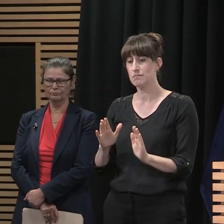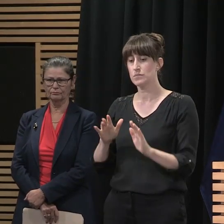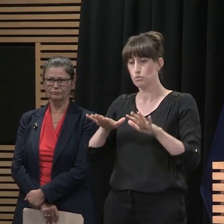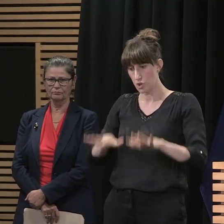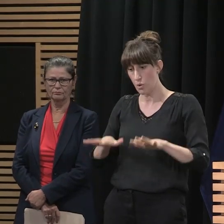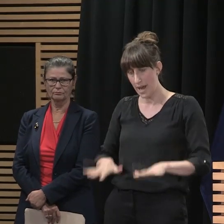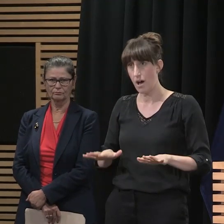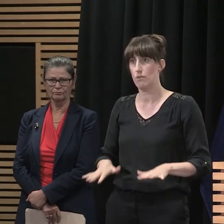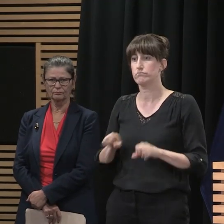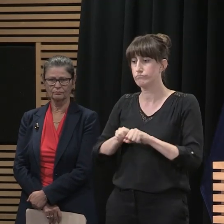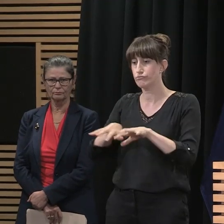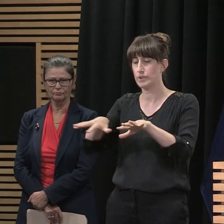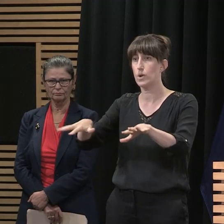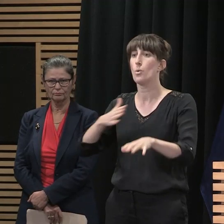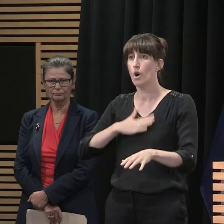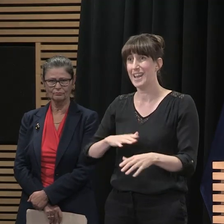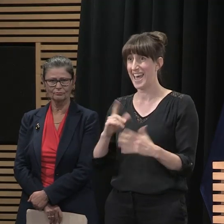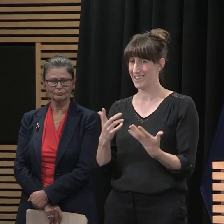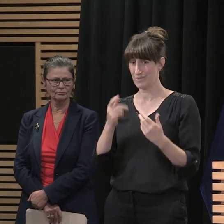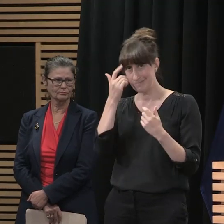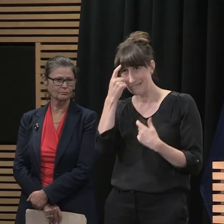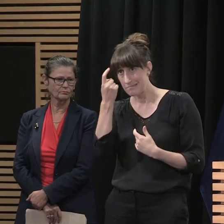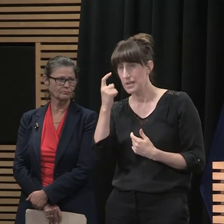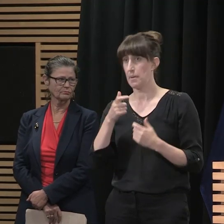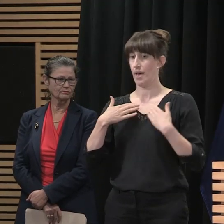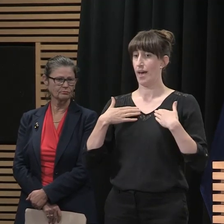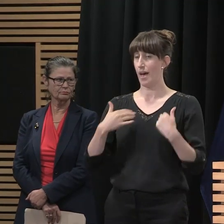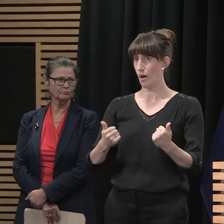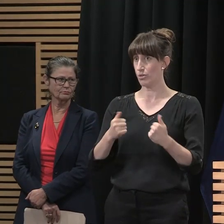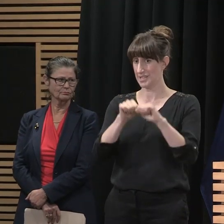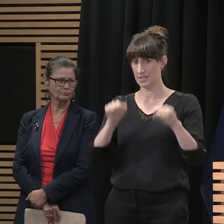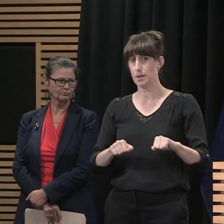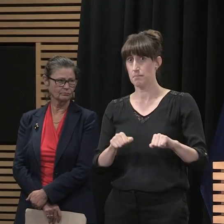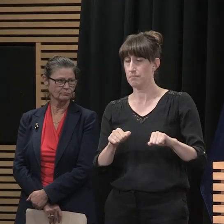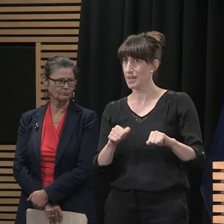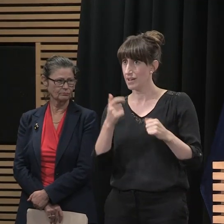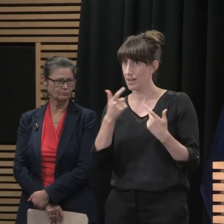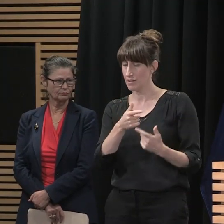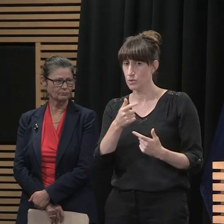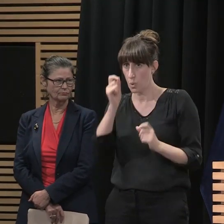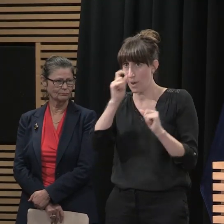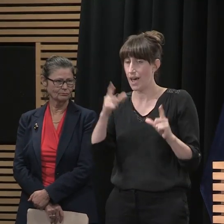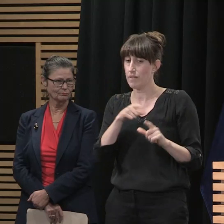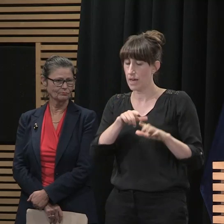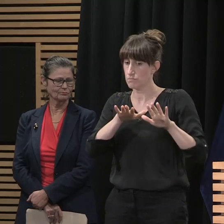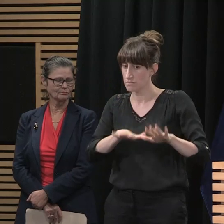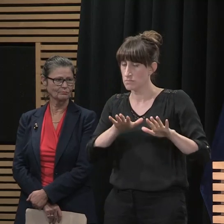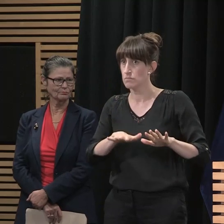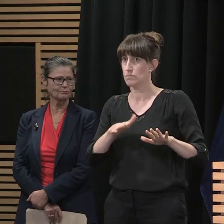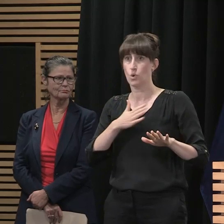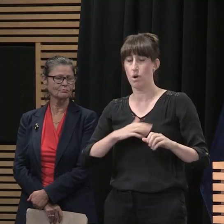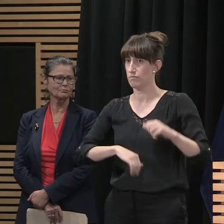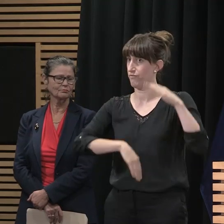cope. Our national leadership team is pulling together the many agencies that keep New Zealanders well and